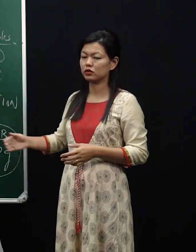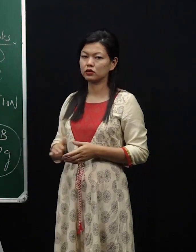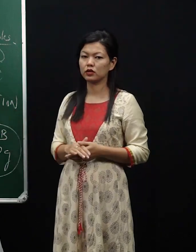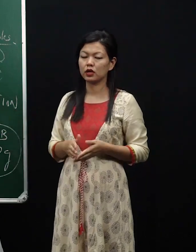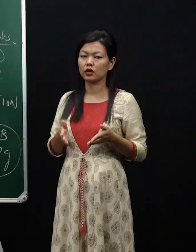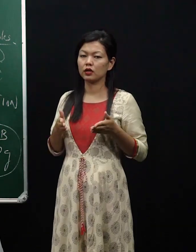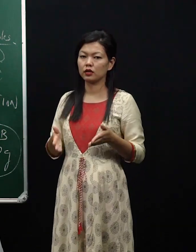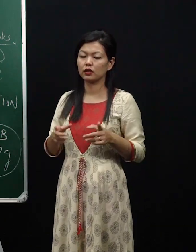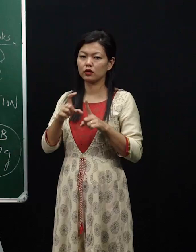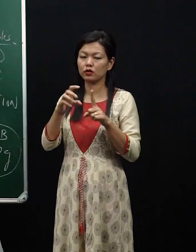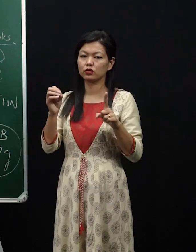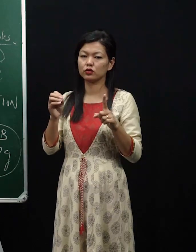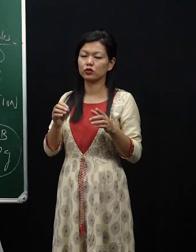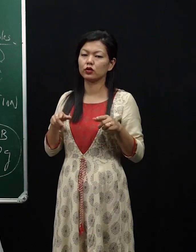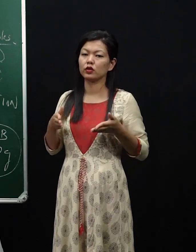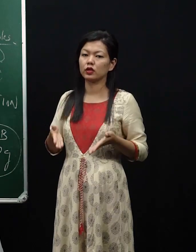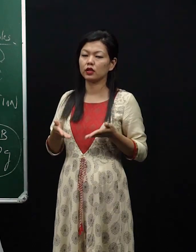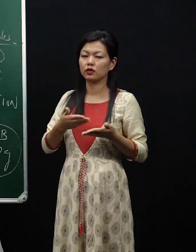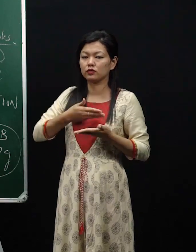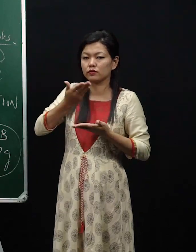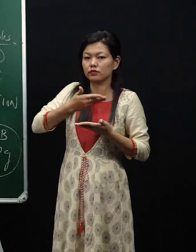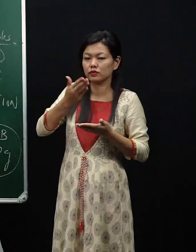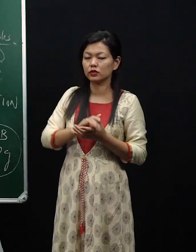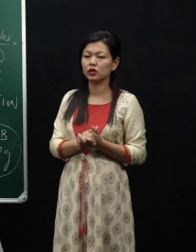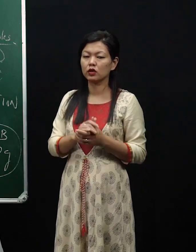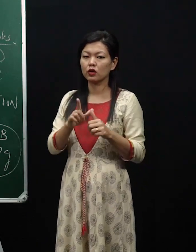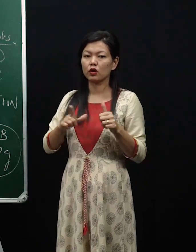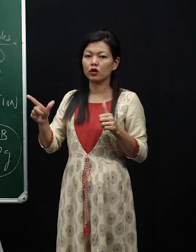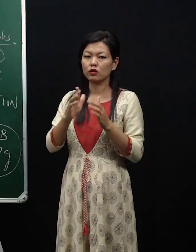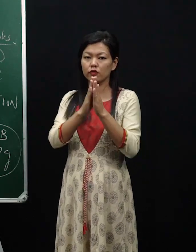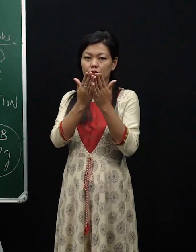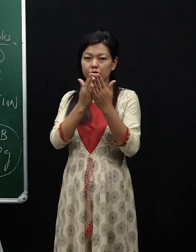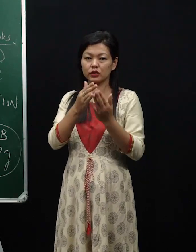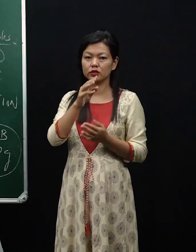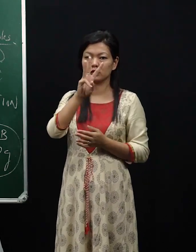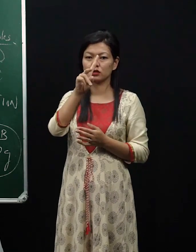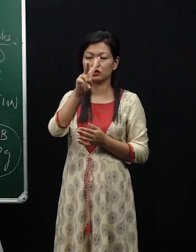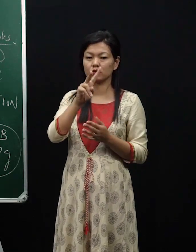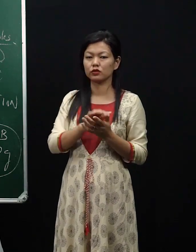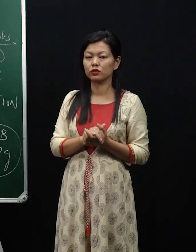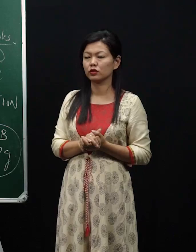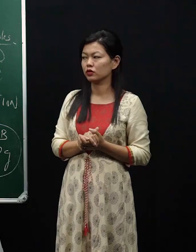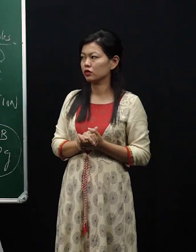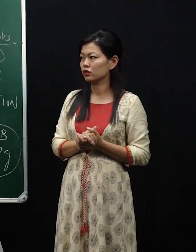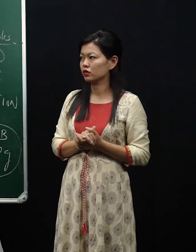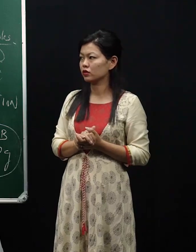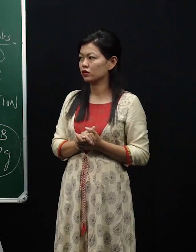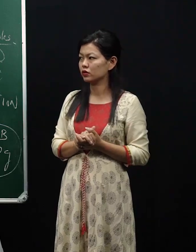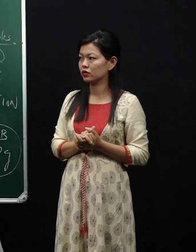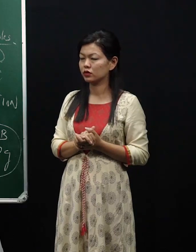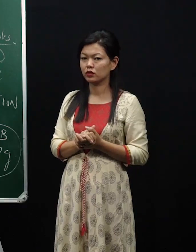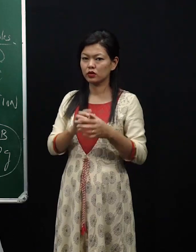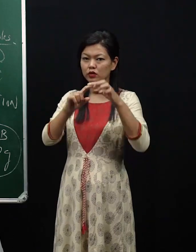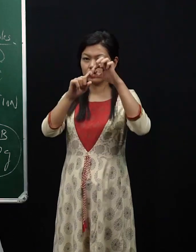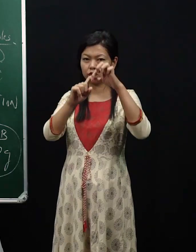we will do together. So now, for now, I want all of you to turn to your page 32, okay? And then there is in-text question